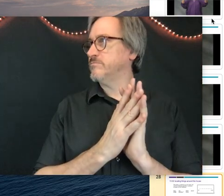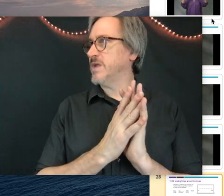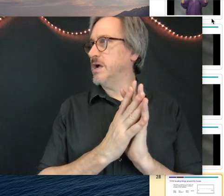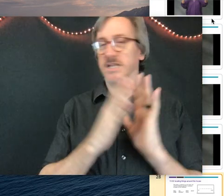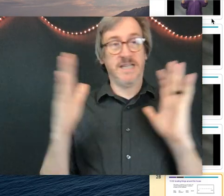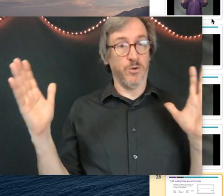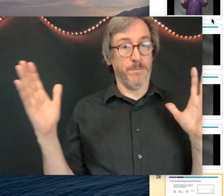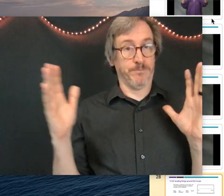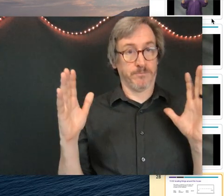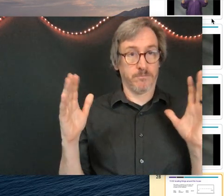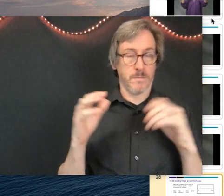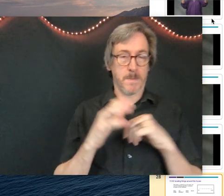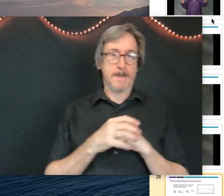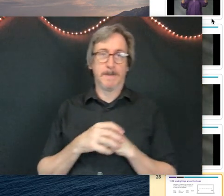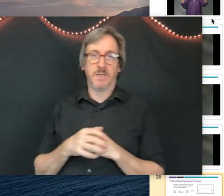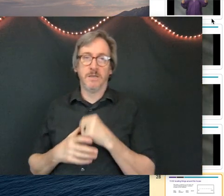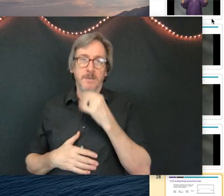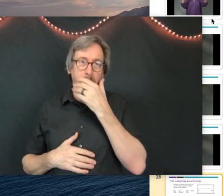a continuum,